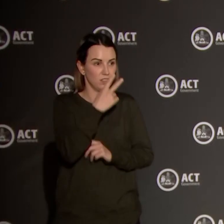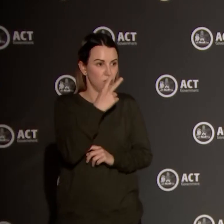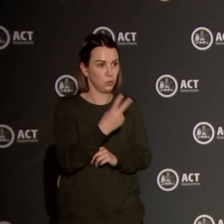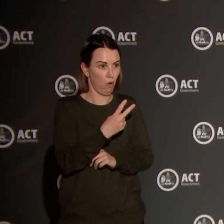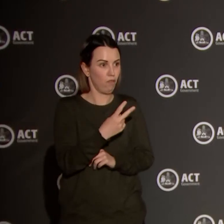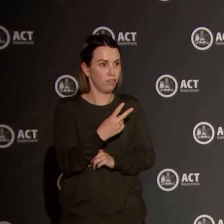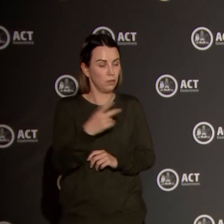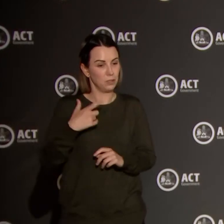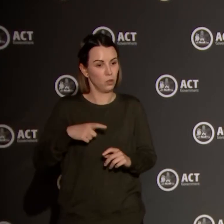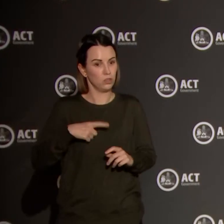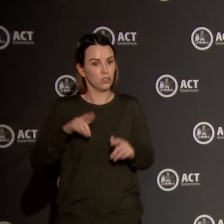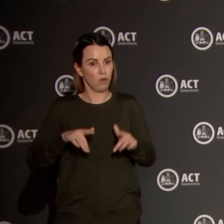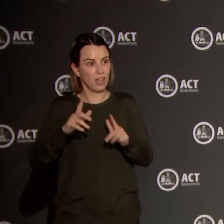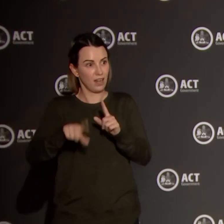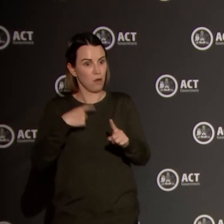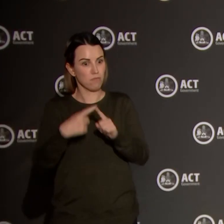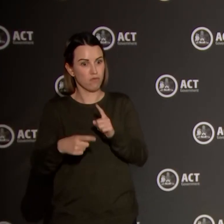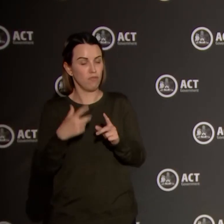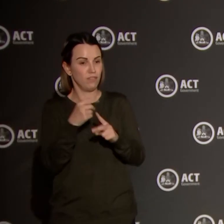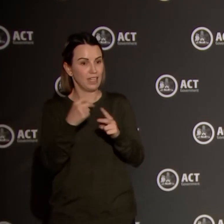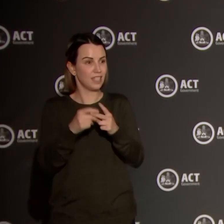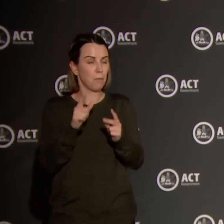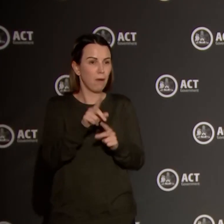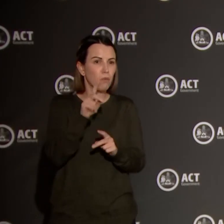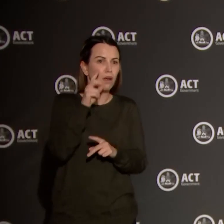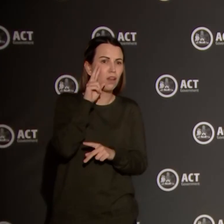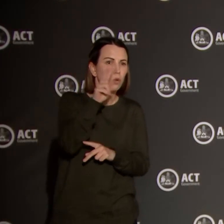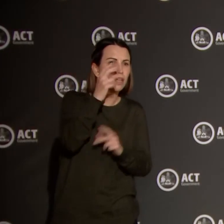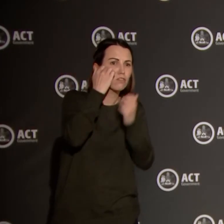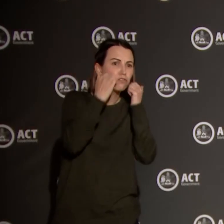keeping a very close eye on what's happening around the world in terms